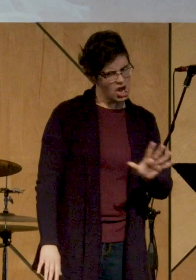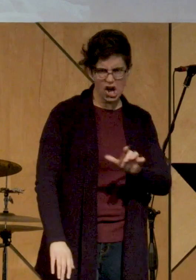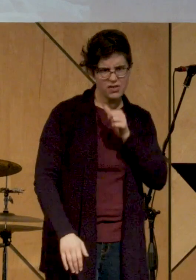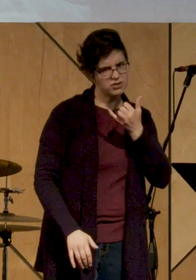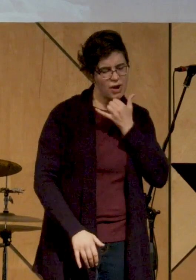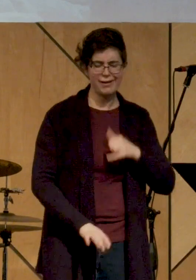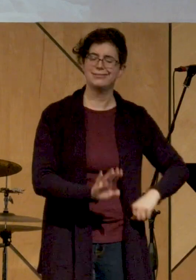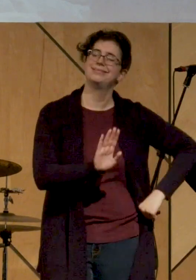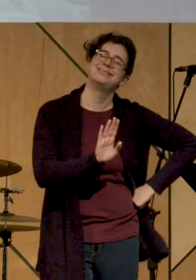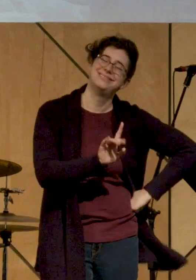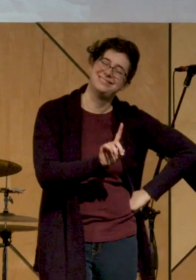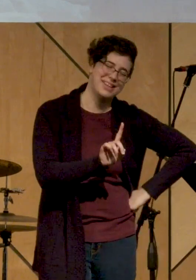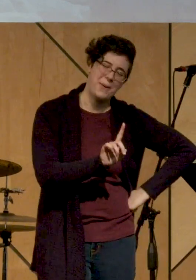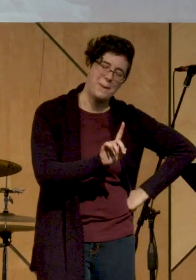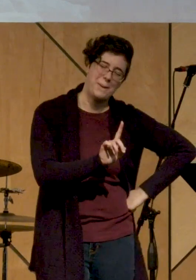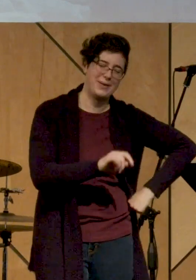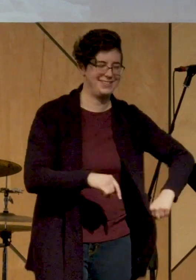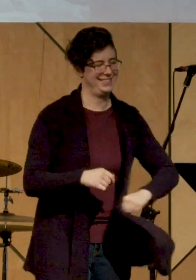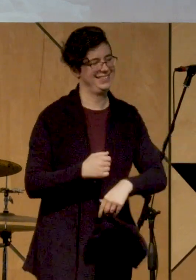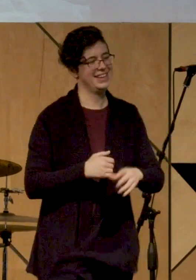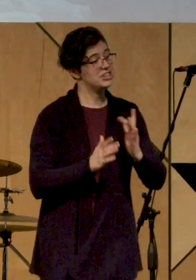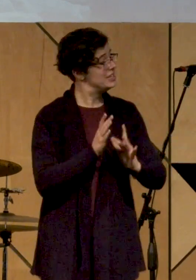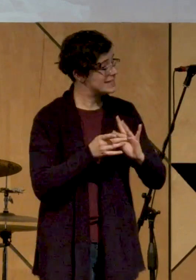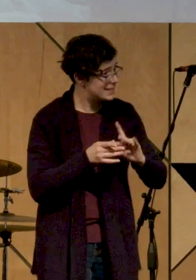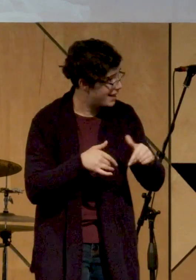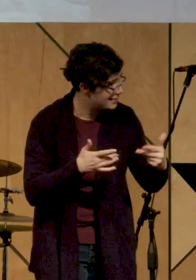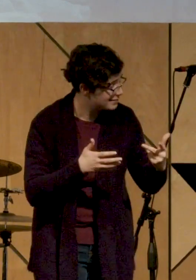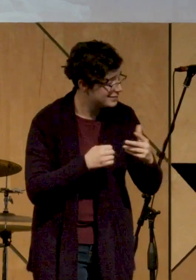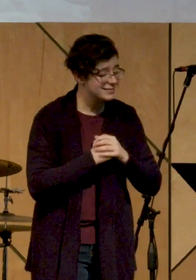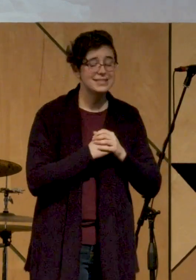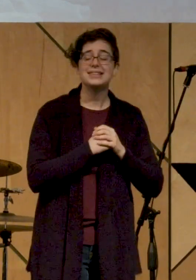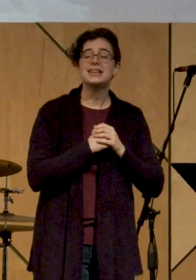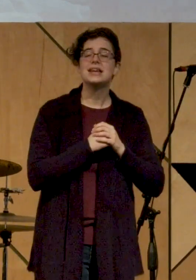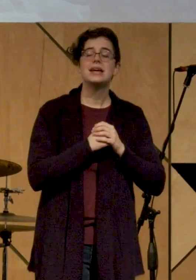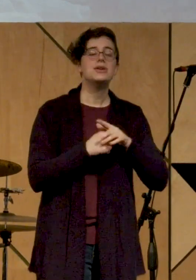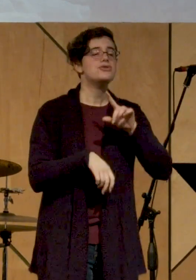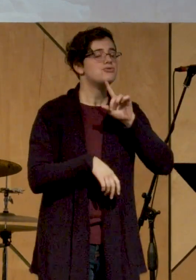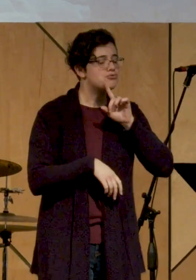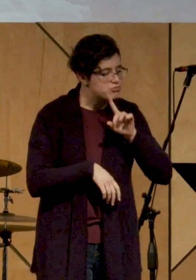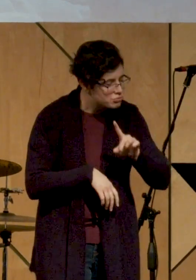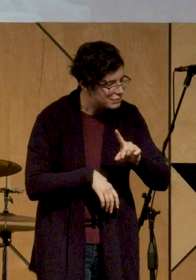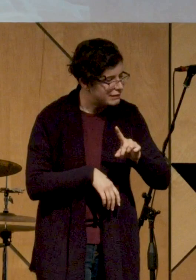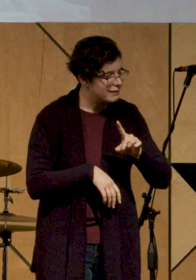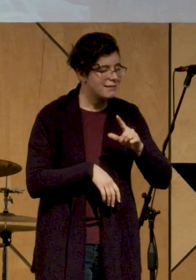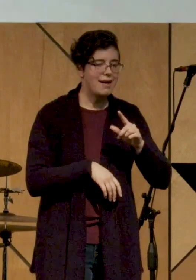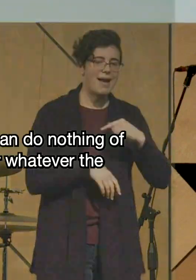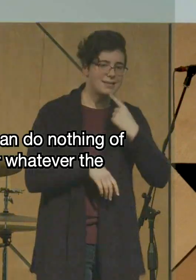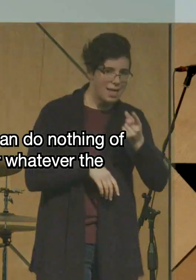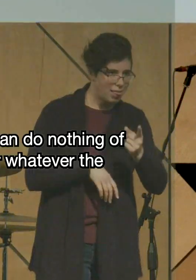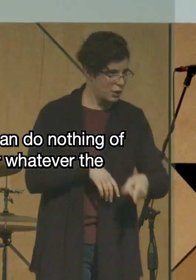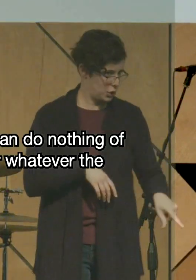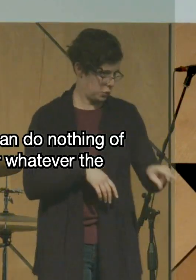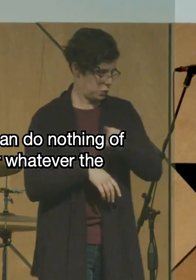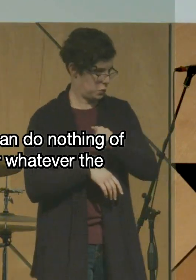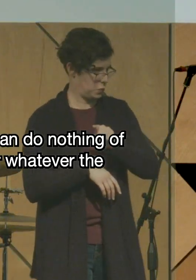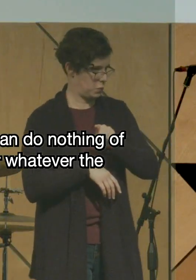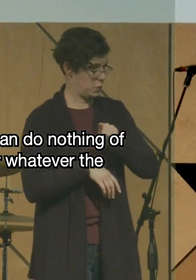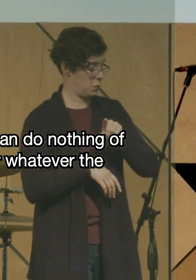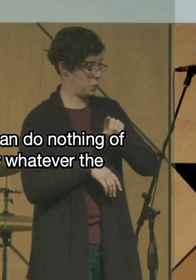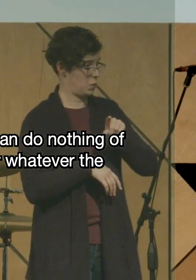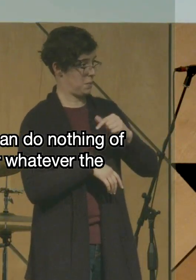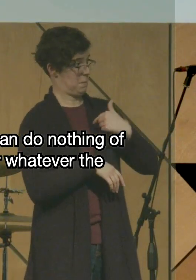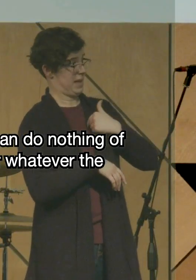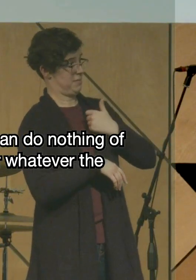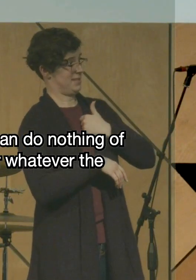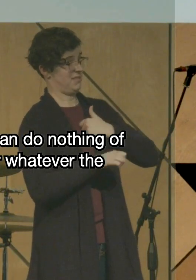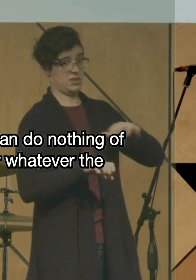words. Jesus said, So Jesus said to them, "Truly, truly, I say to you, the Son can do nothing